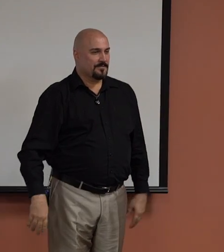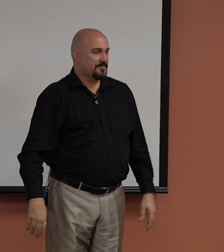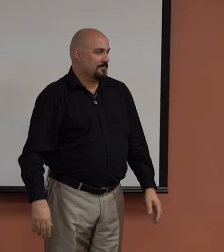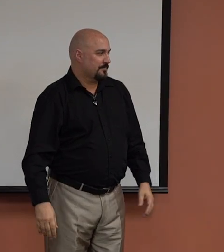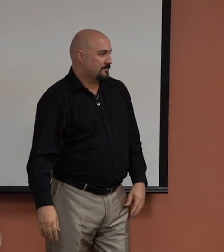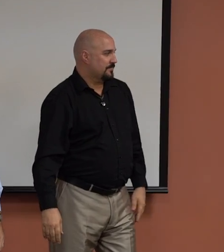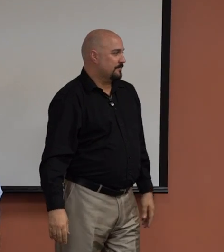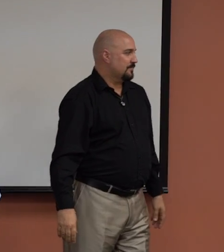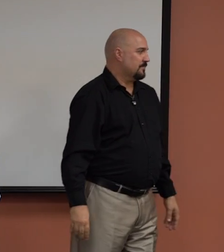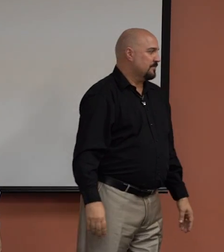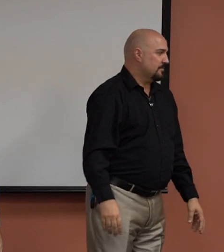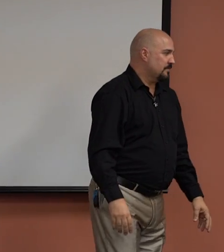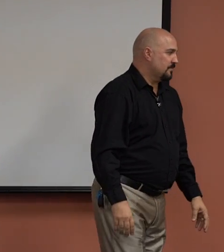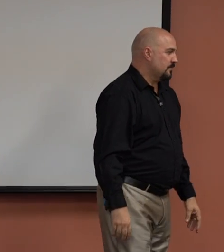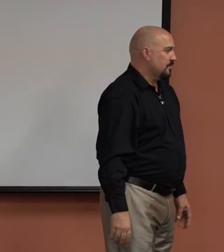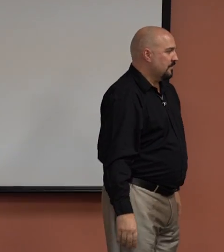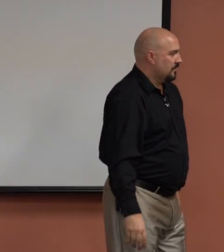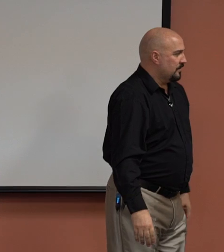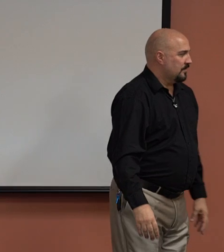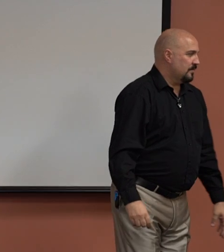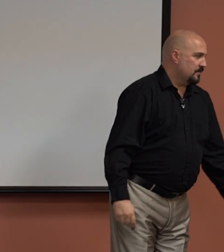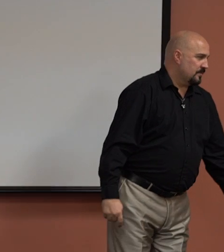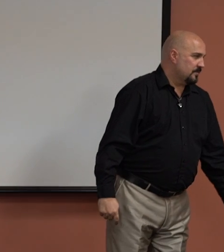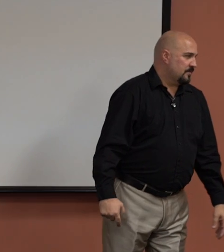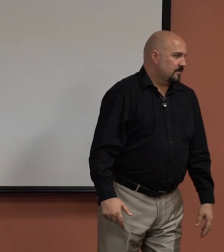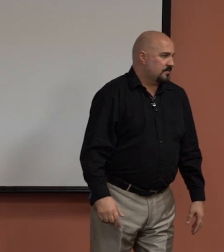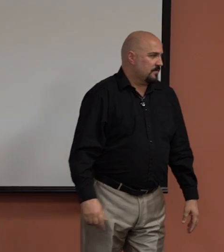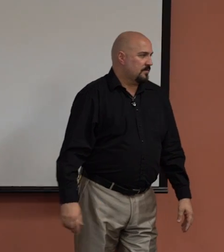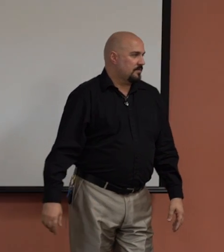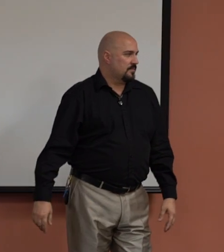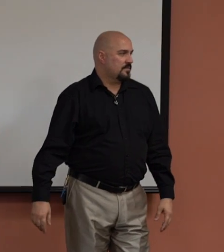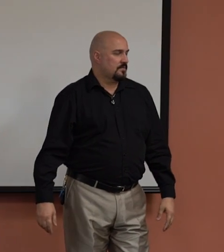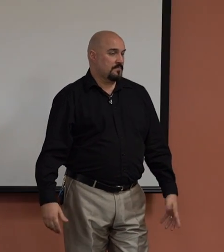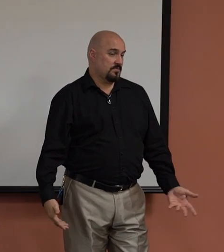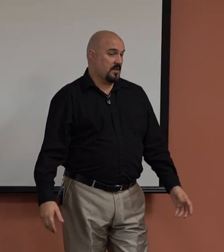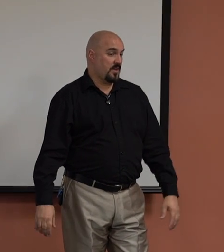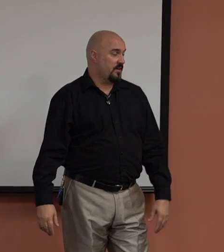She just, I guess, put a couple per table. Yeah.